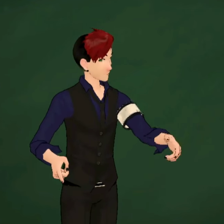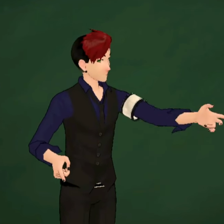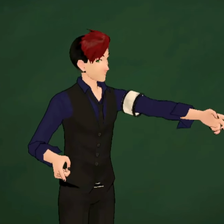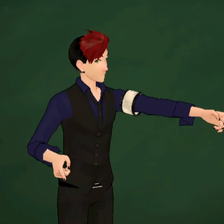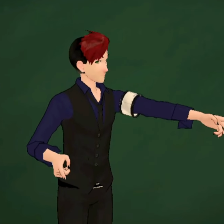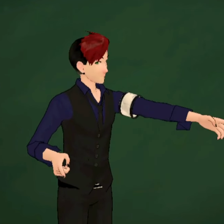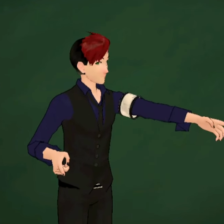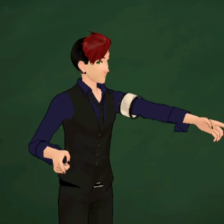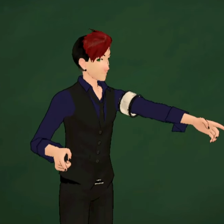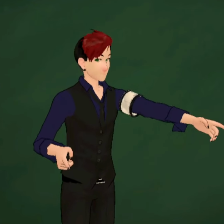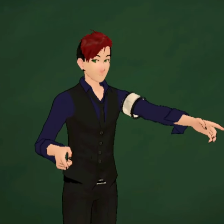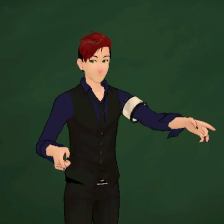Thank you.